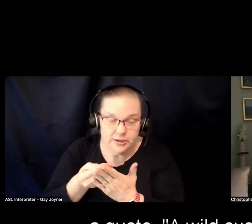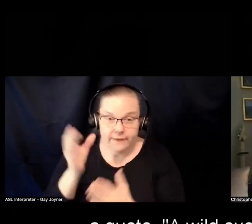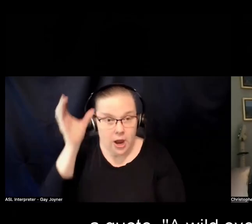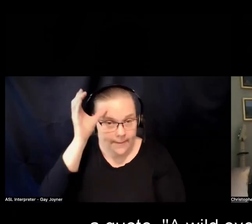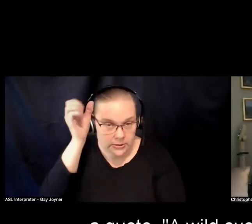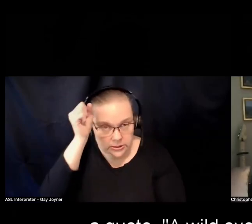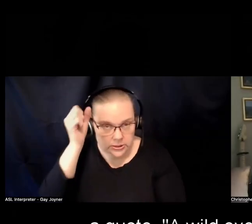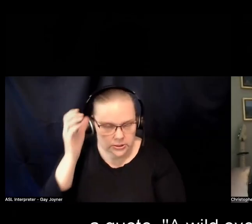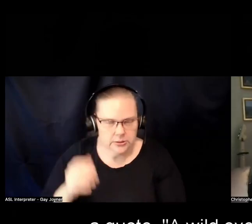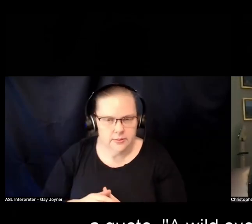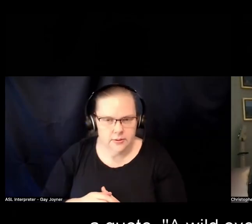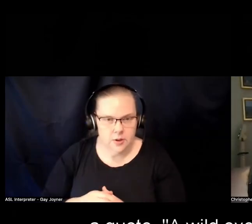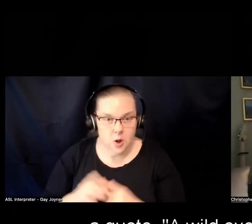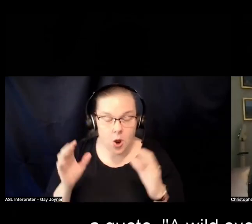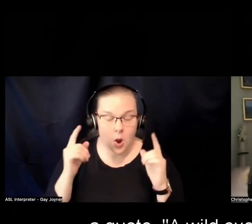quote, wild-eyed